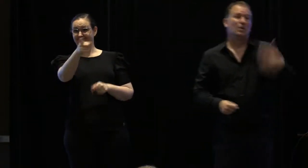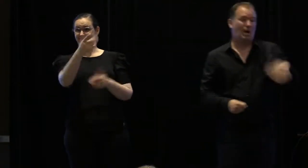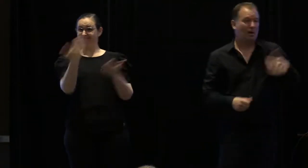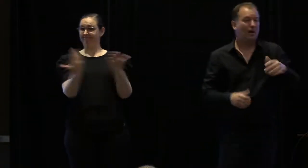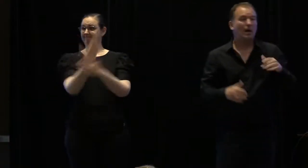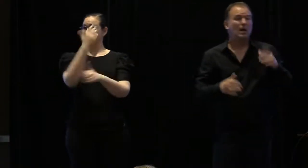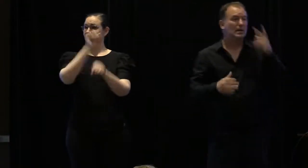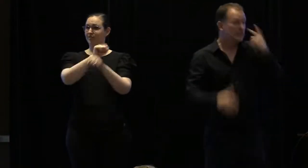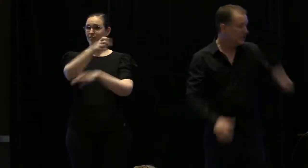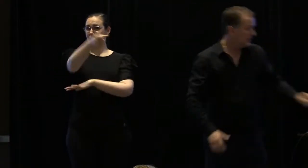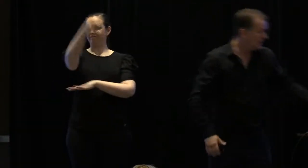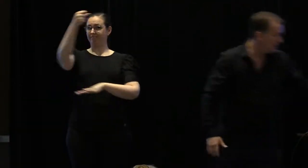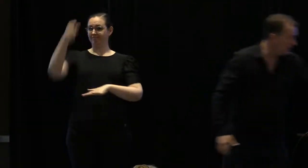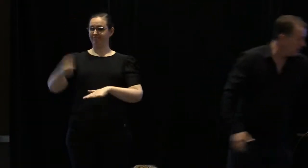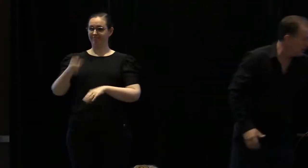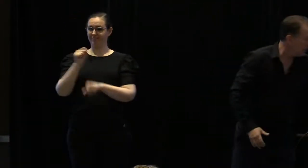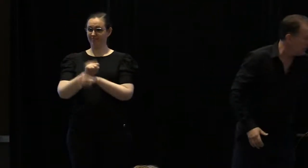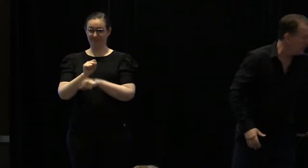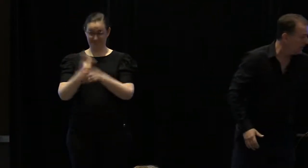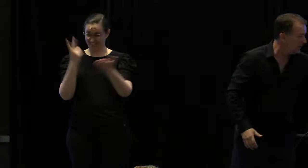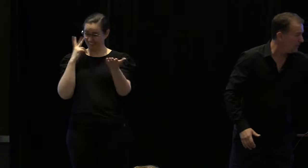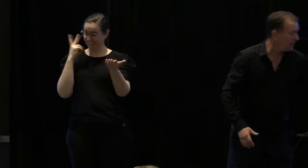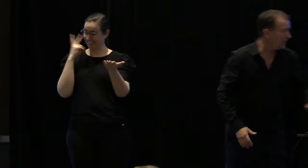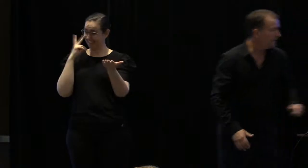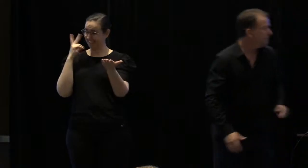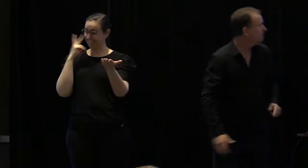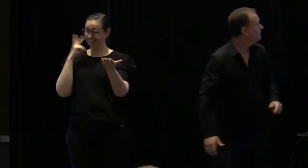to step into that position.